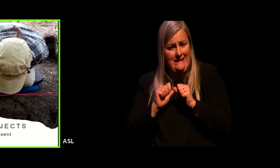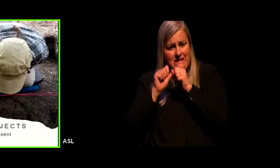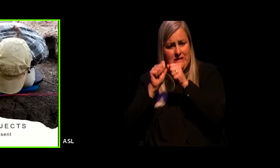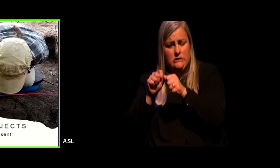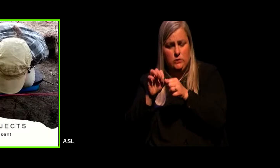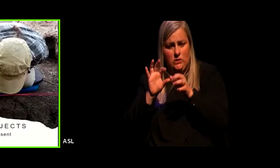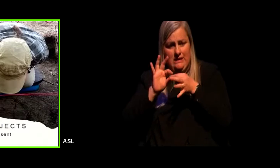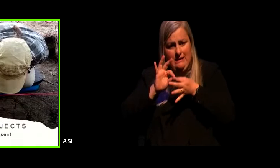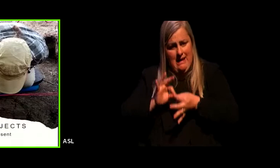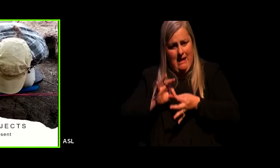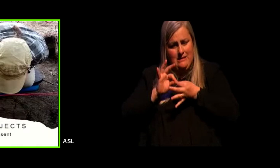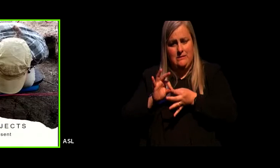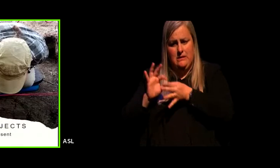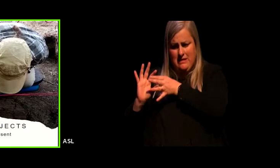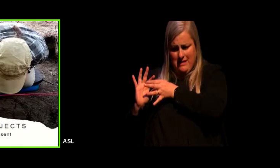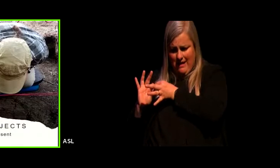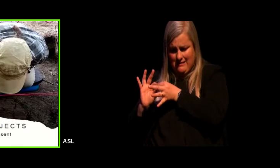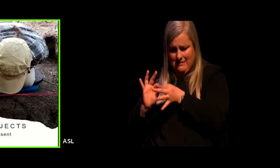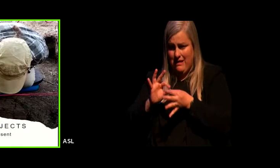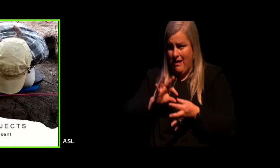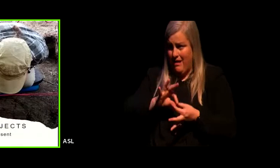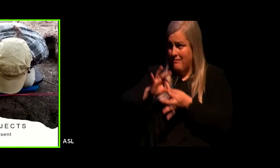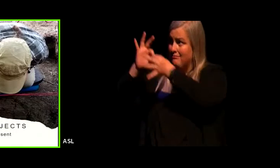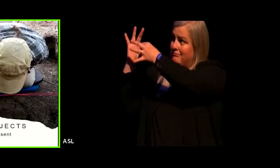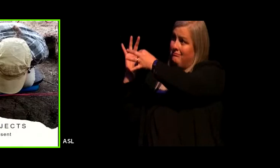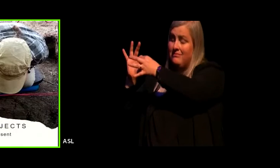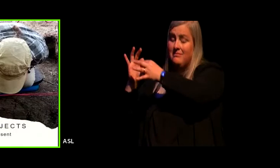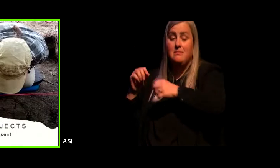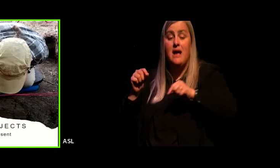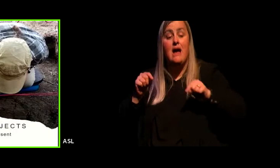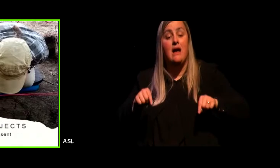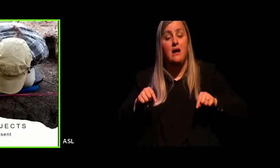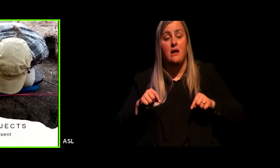present. And honestly, it means we don't want them to be